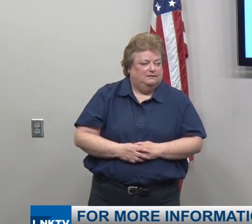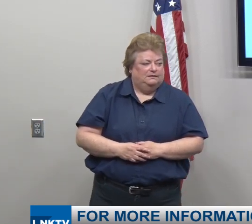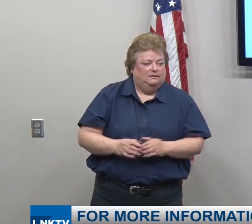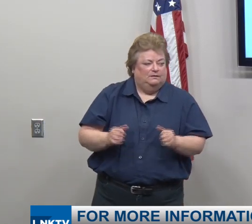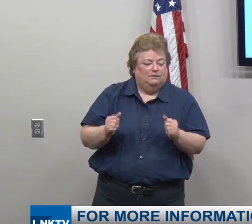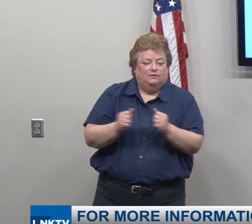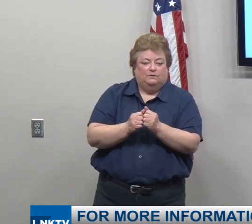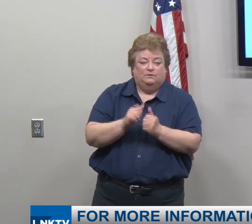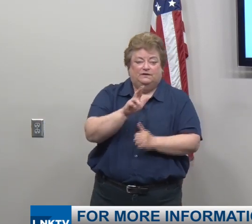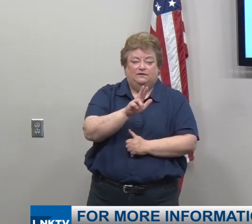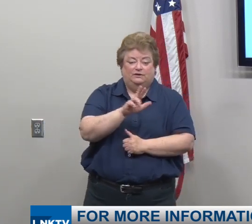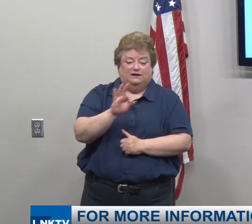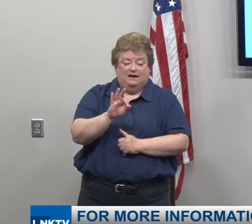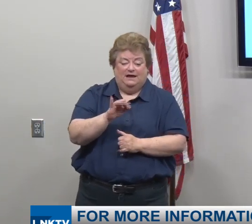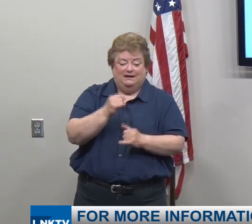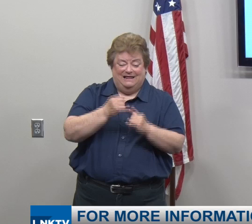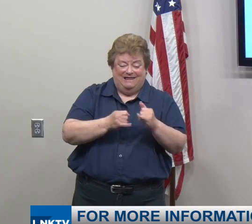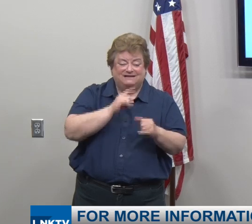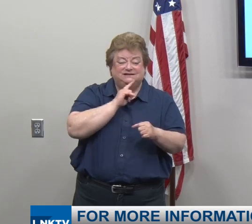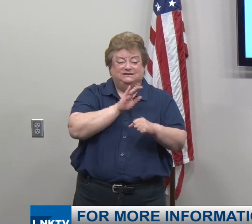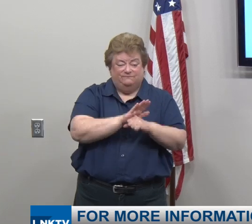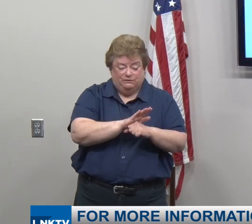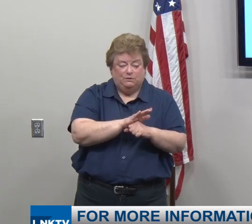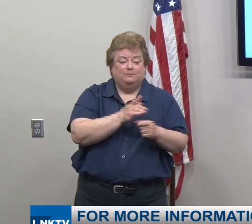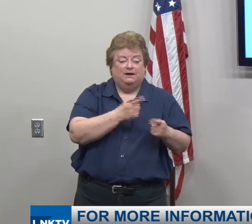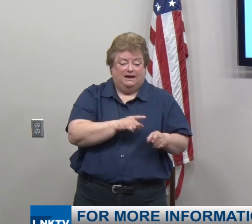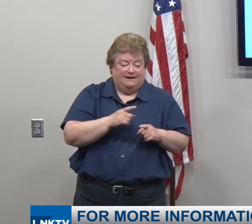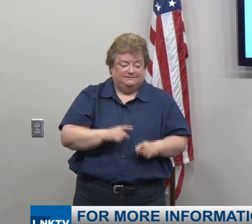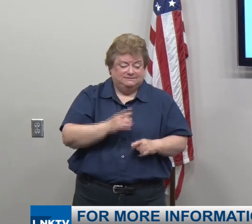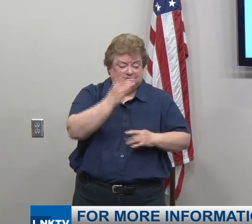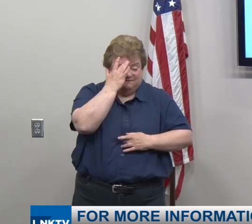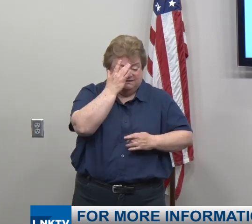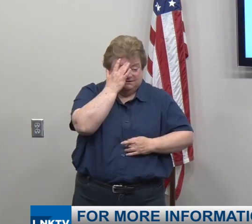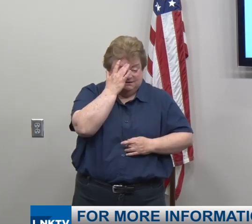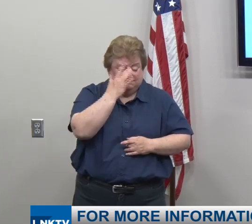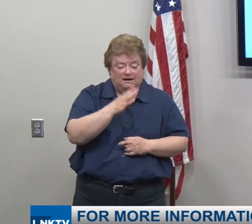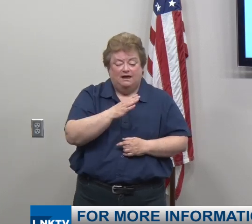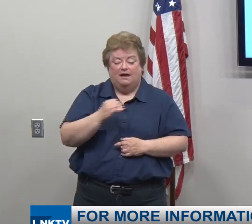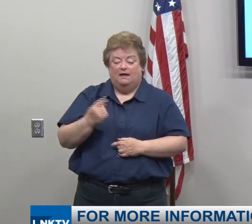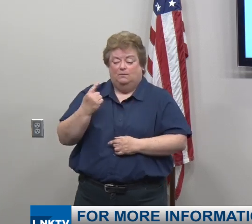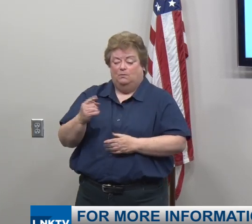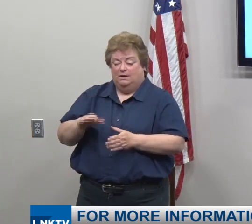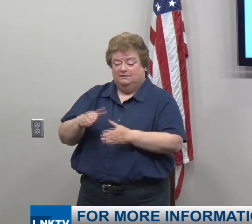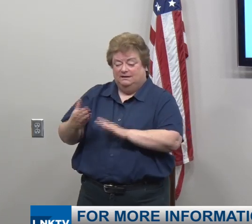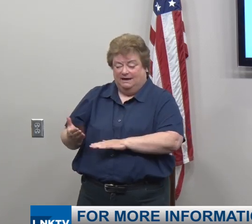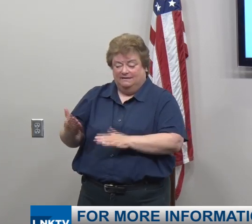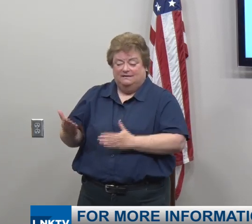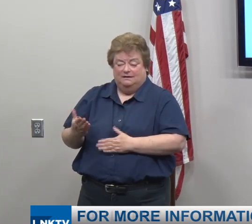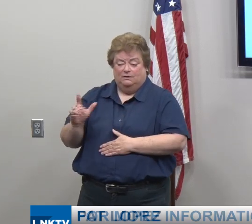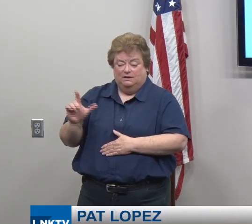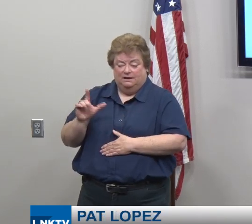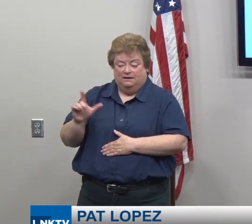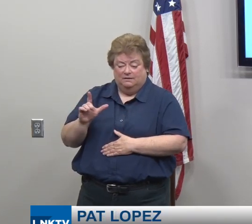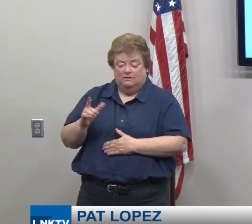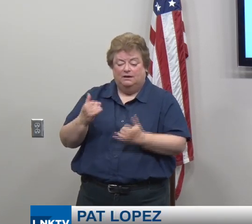Along with the 39 lab confirmed cases and the death, we now